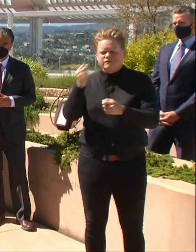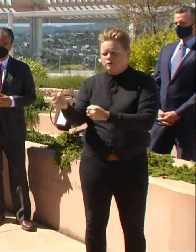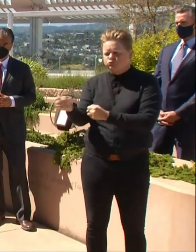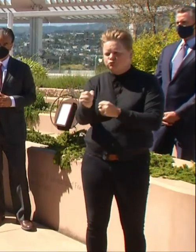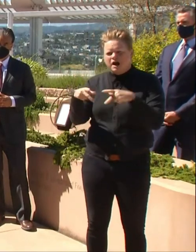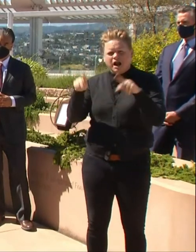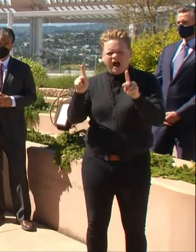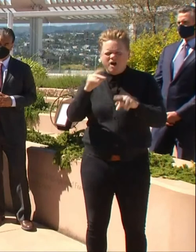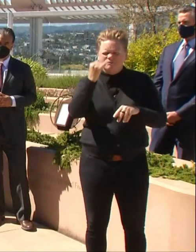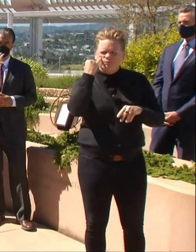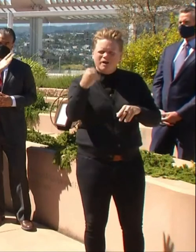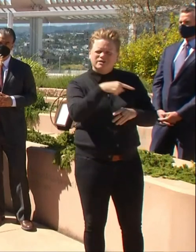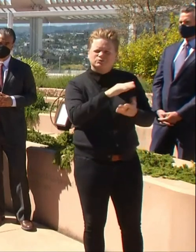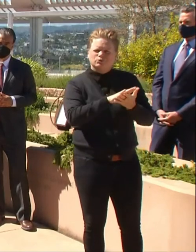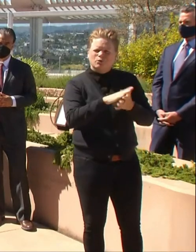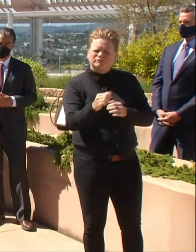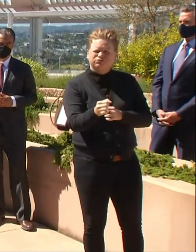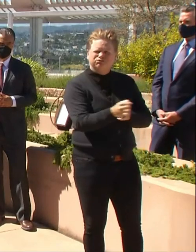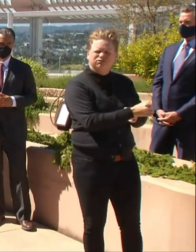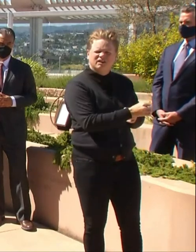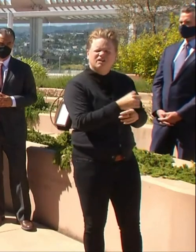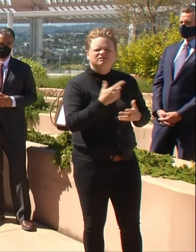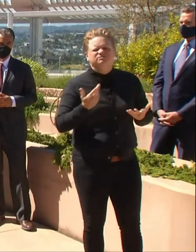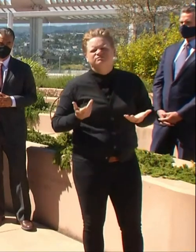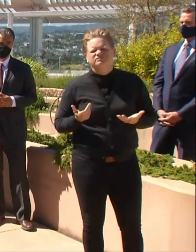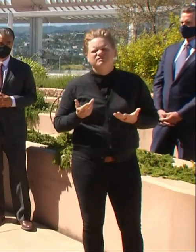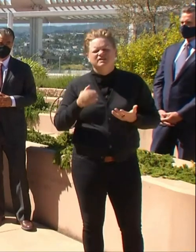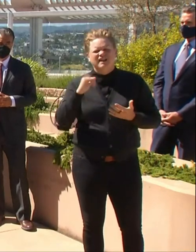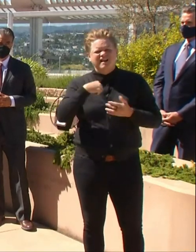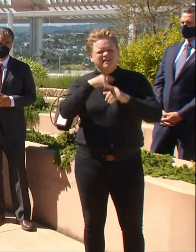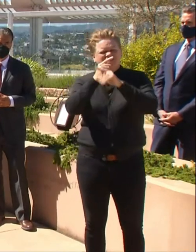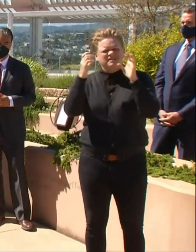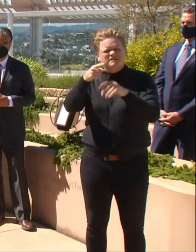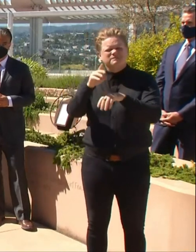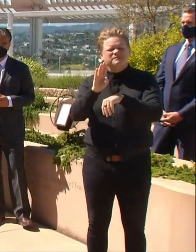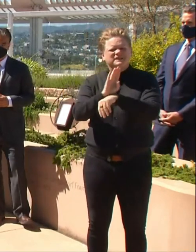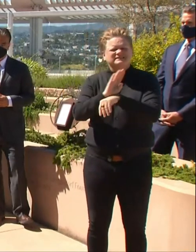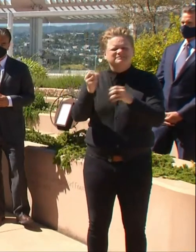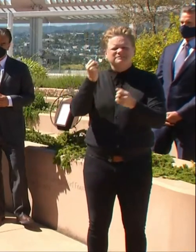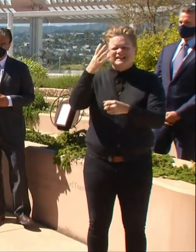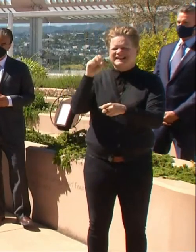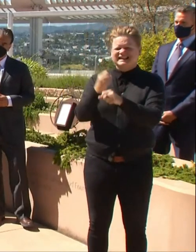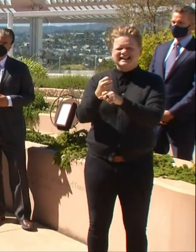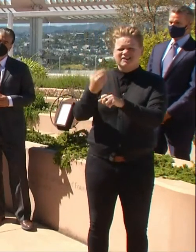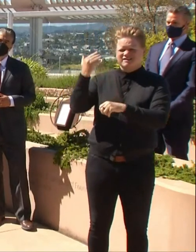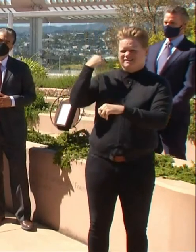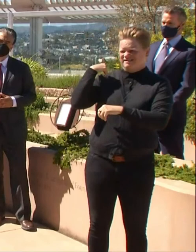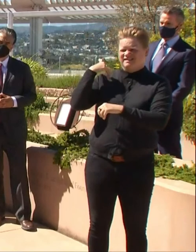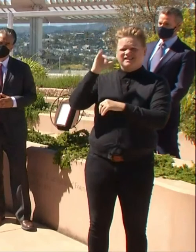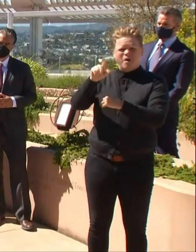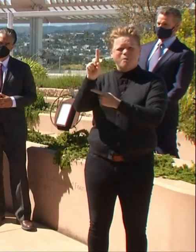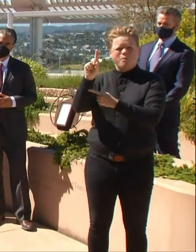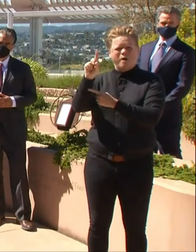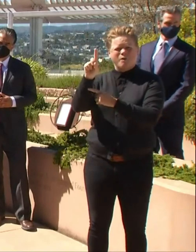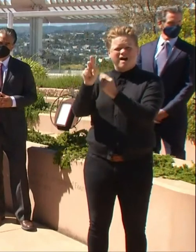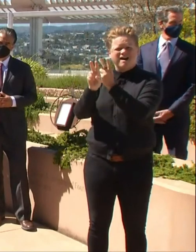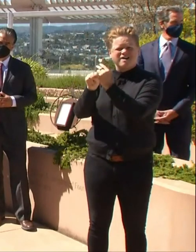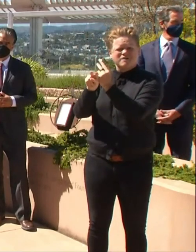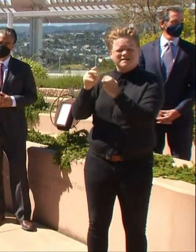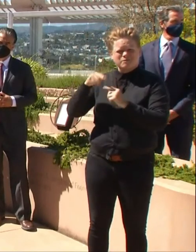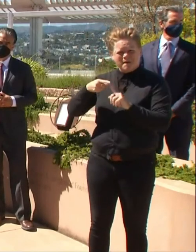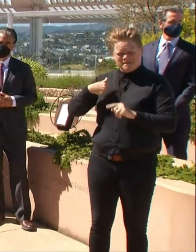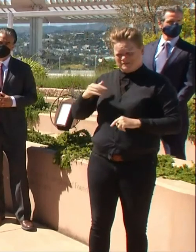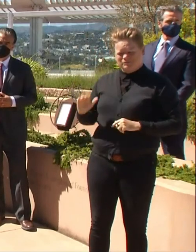happened in San Jose just recently and 101 California years ago when I was a kid. Constantly seeing